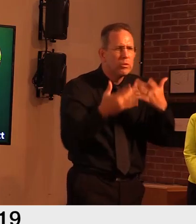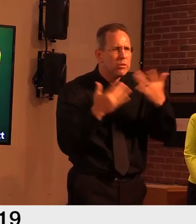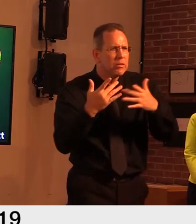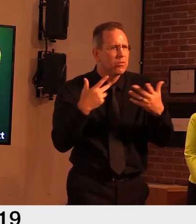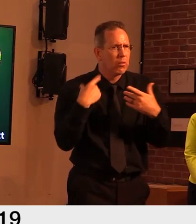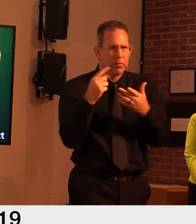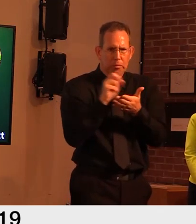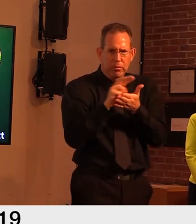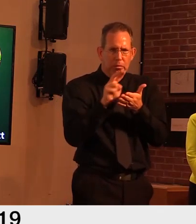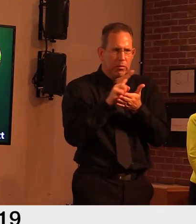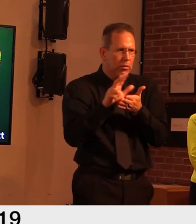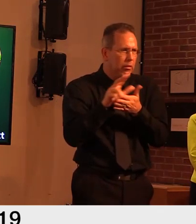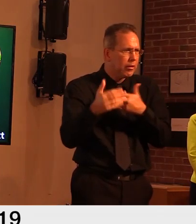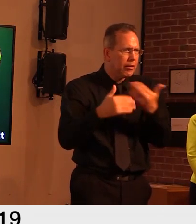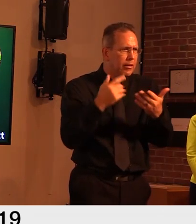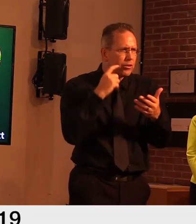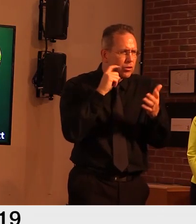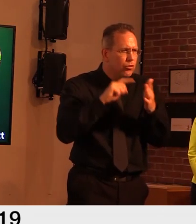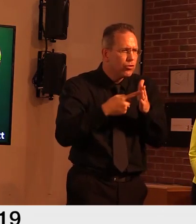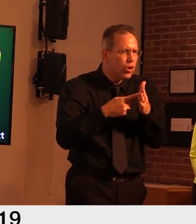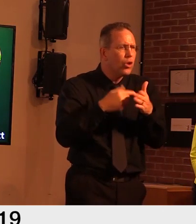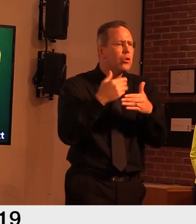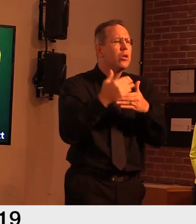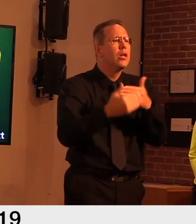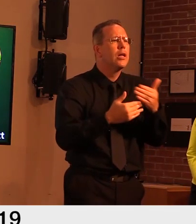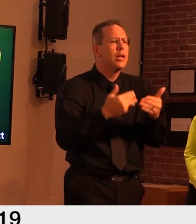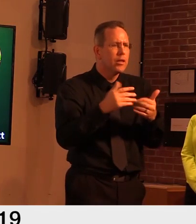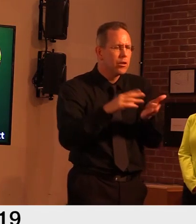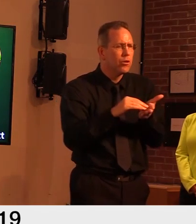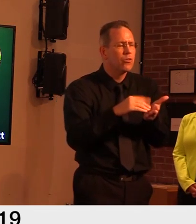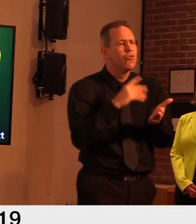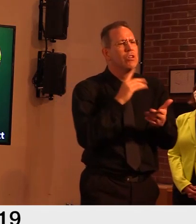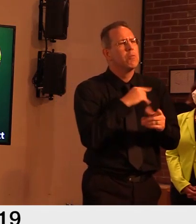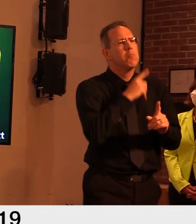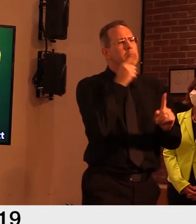the vicinity of that that game at all.